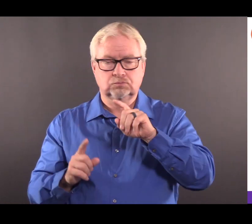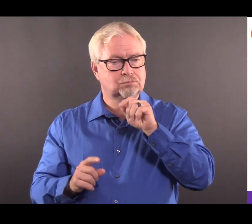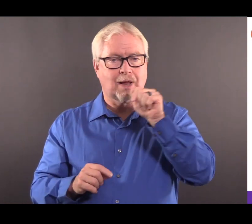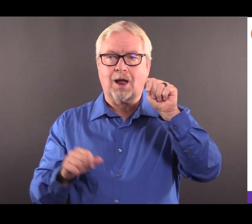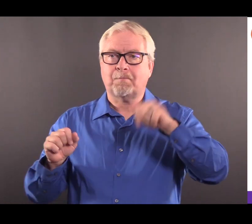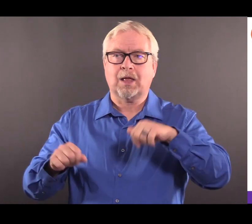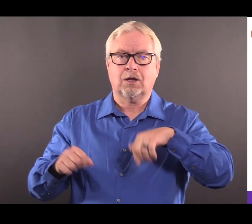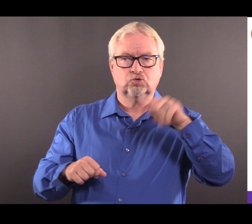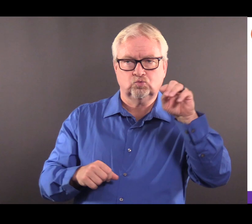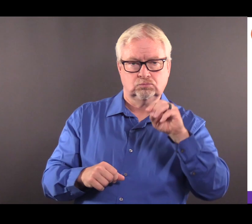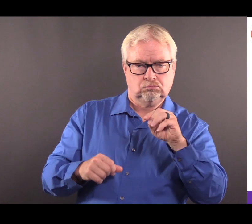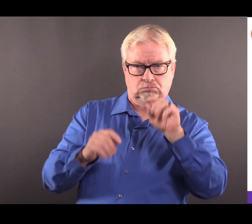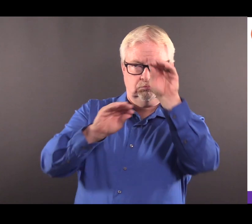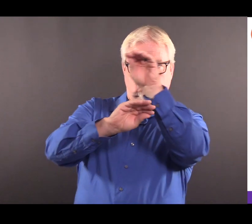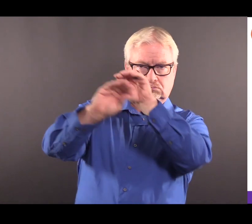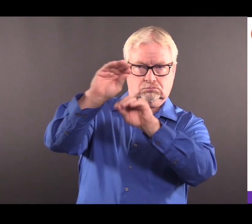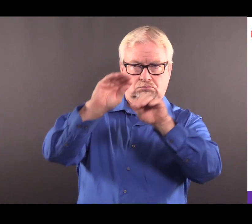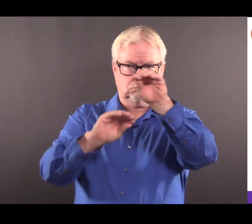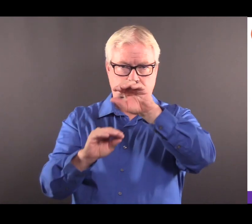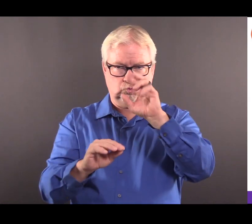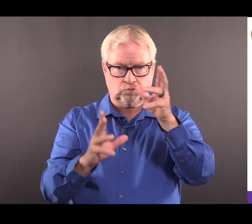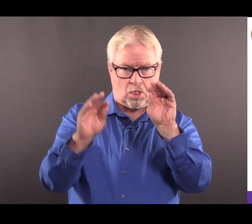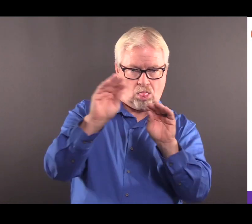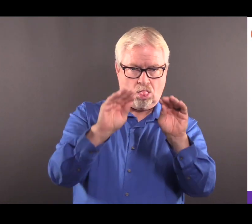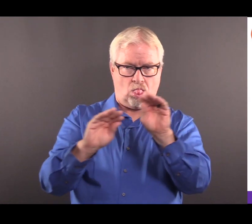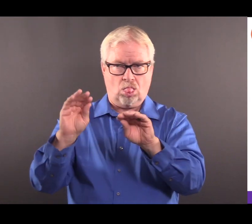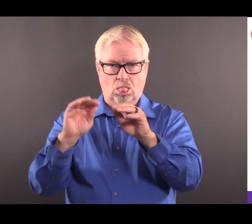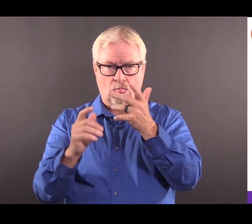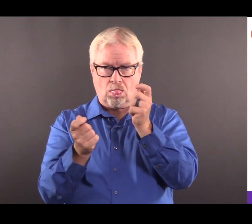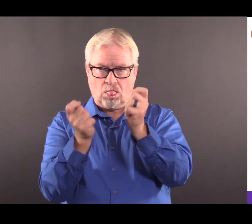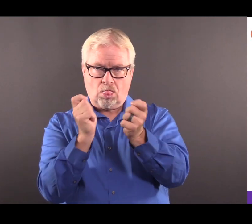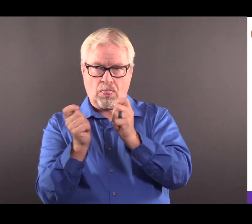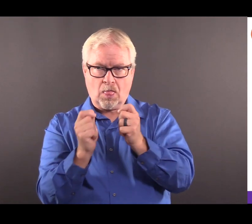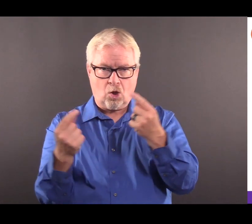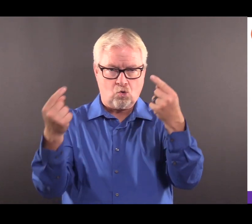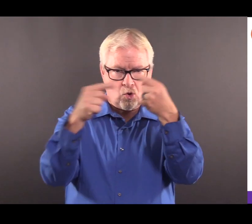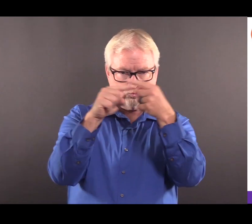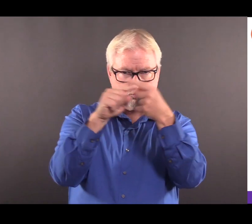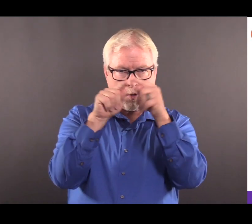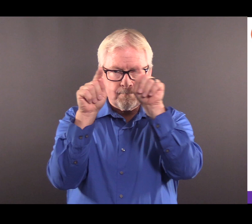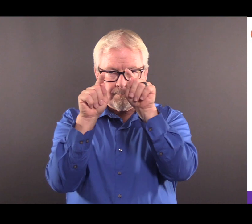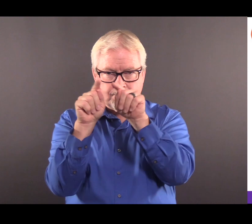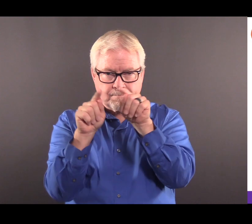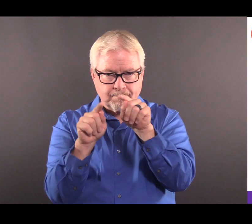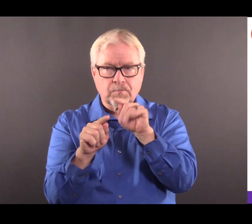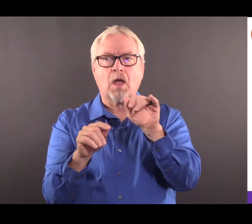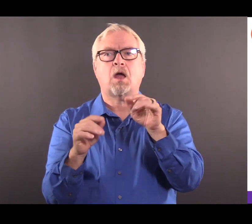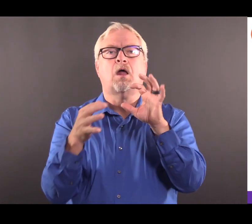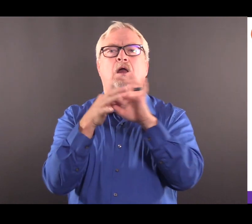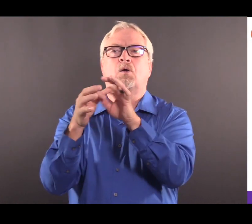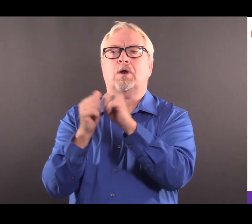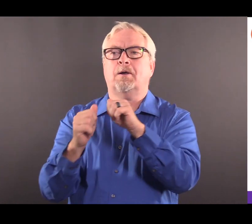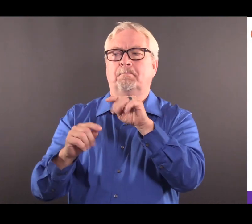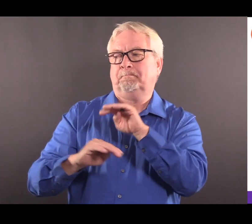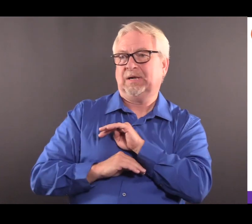have the capability of organizing, sorting, and cross-connecting in a way that